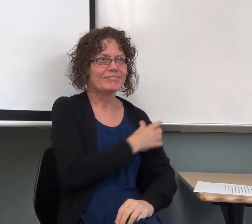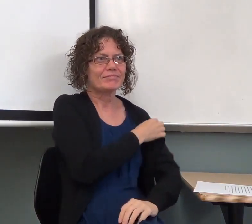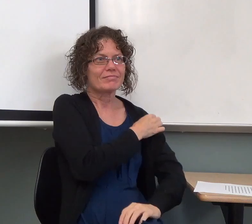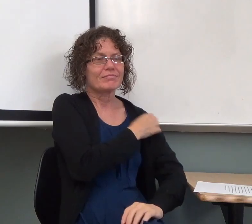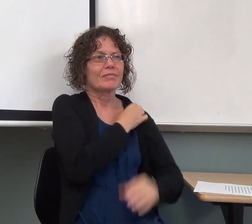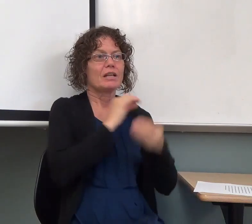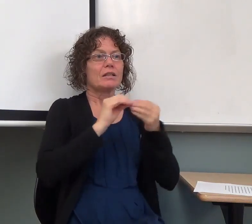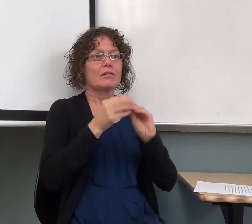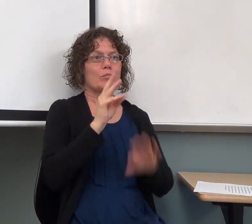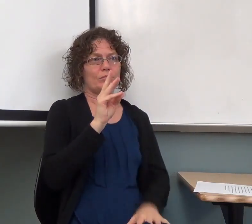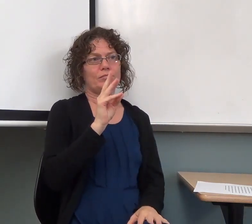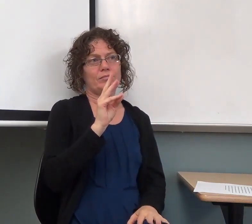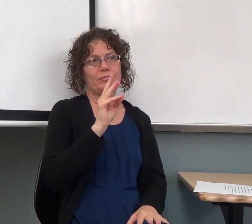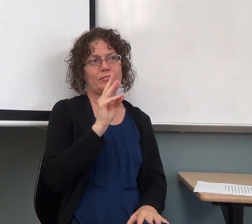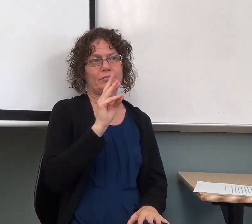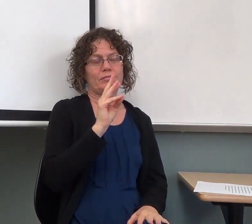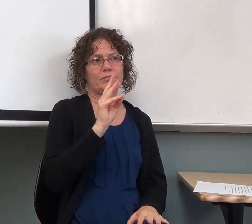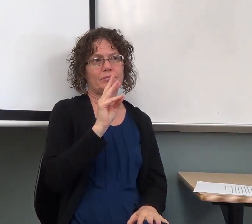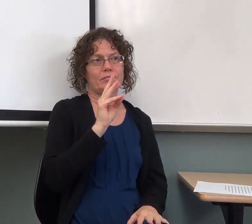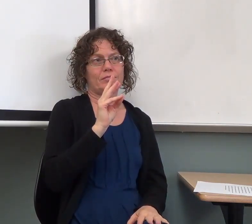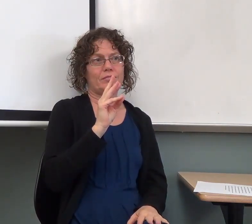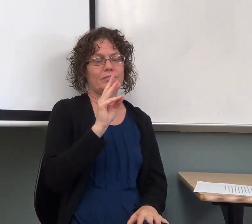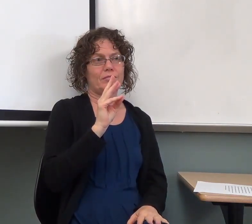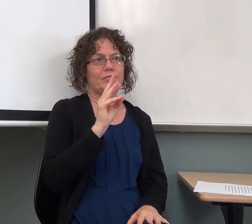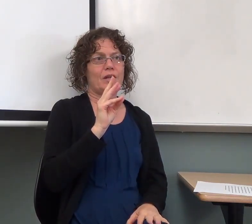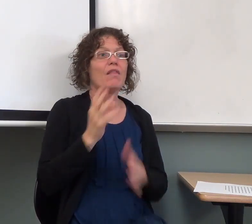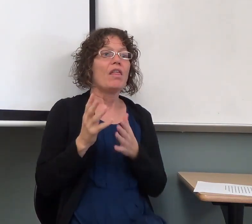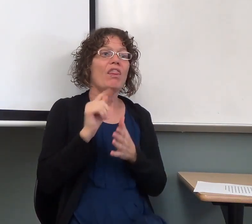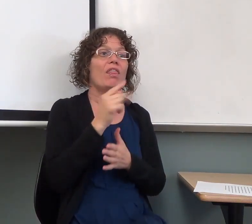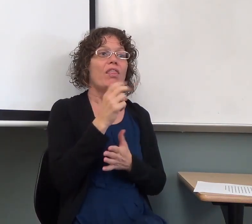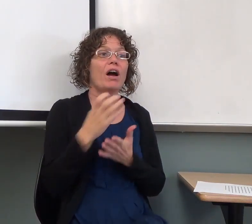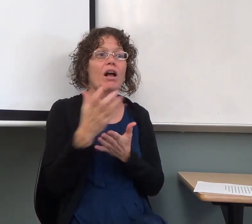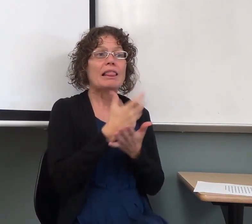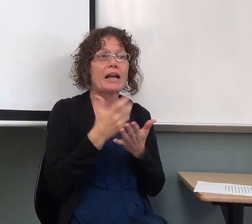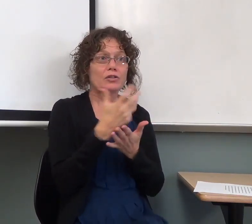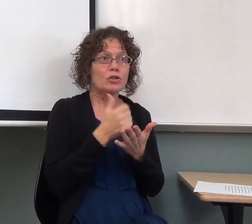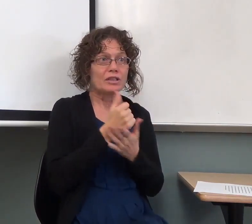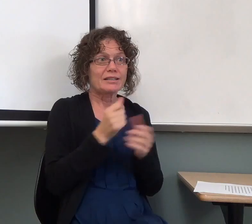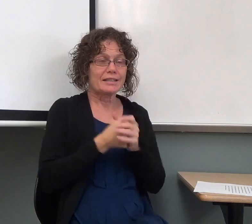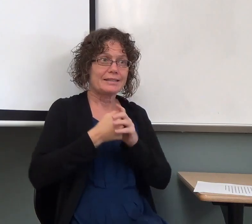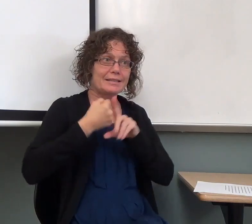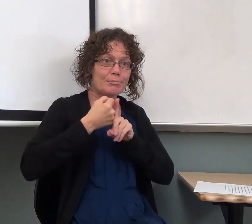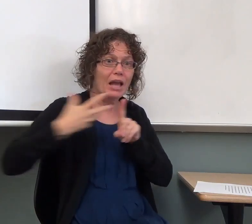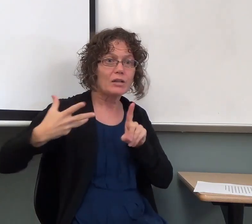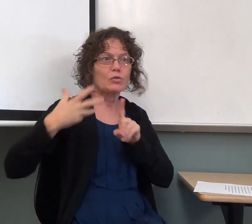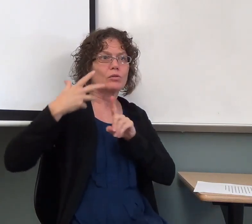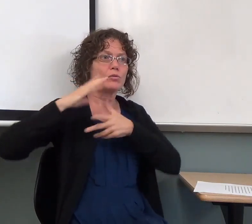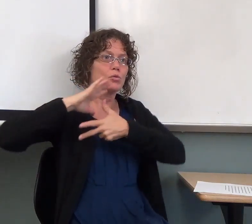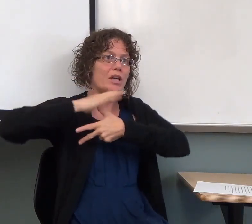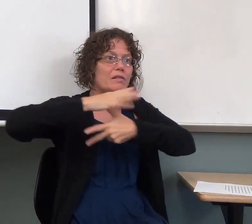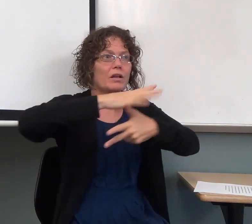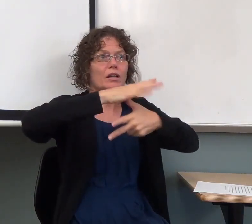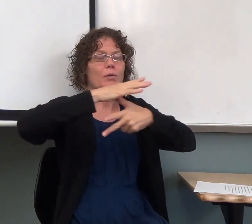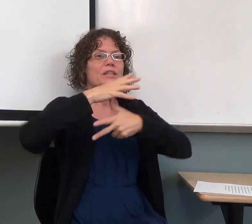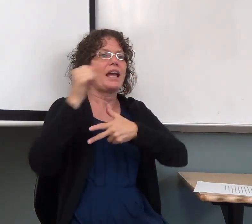Number six. The collection has expanded to include helicopters and a steam engine. Mark, what's the subject in